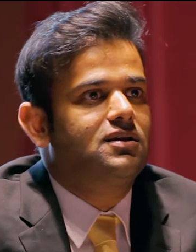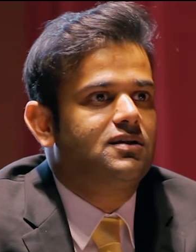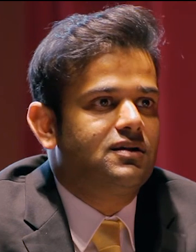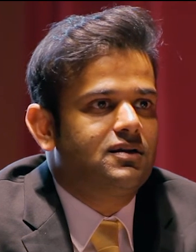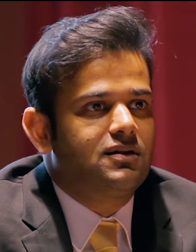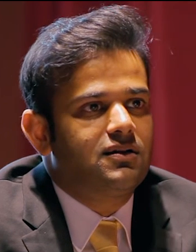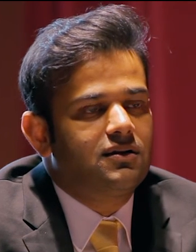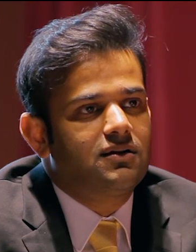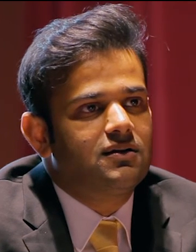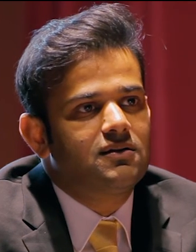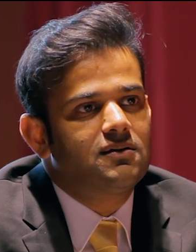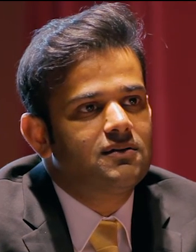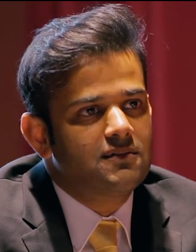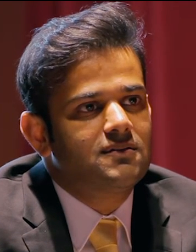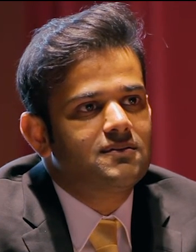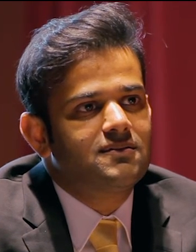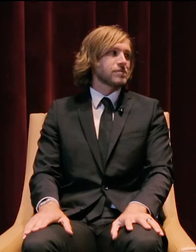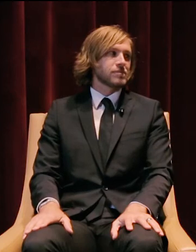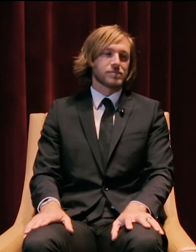can really impact and change people?